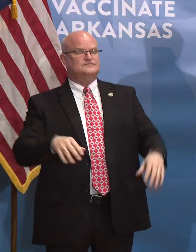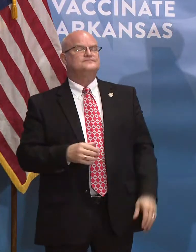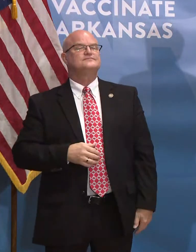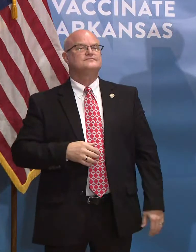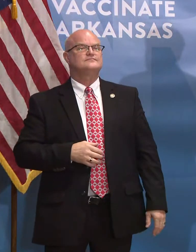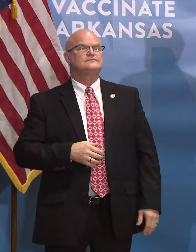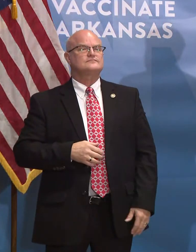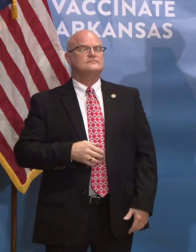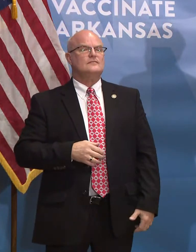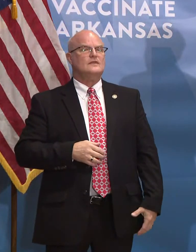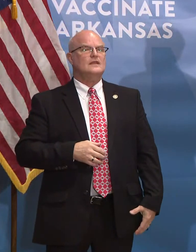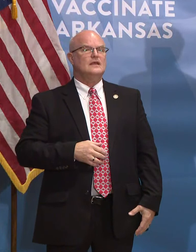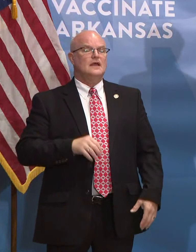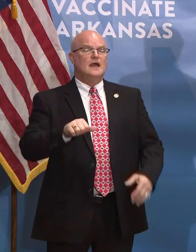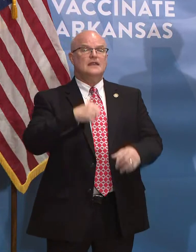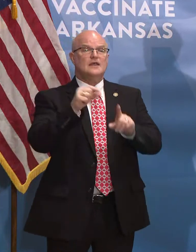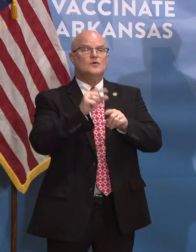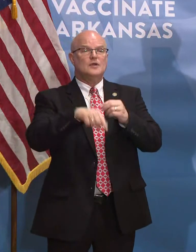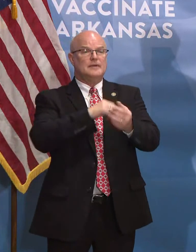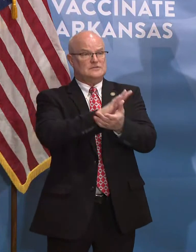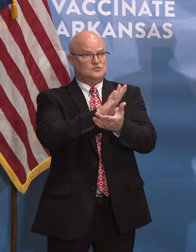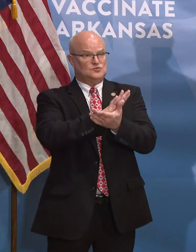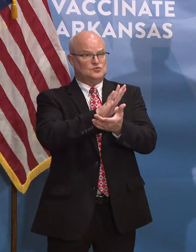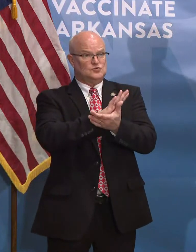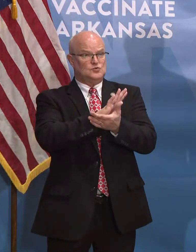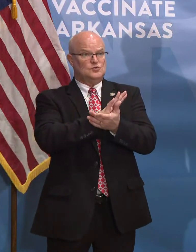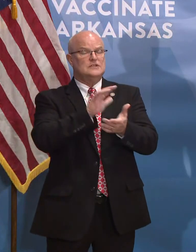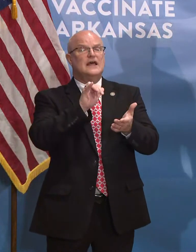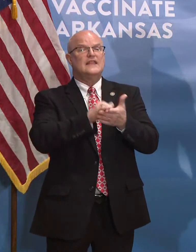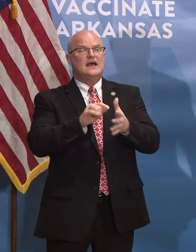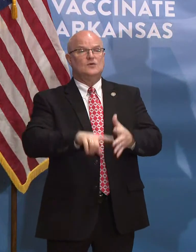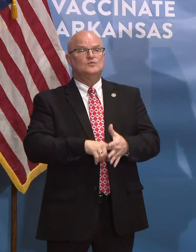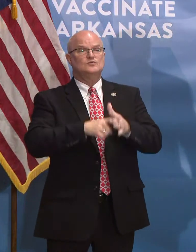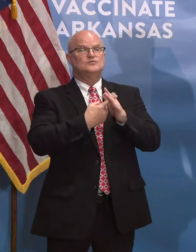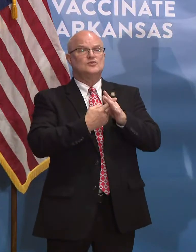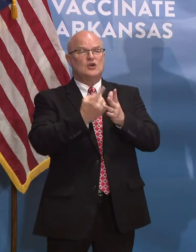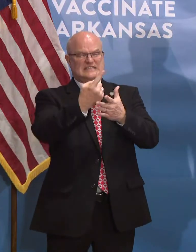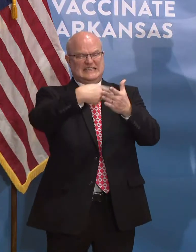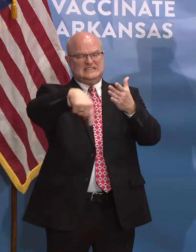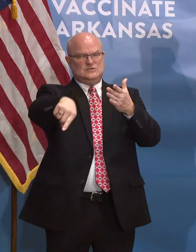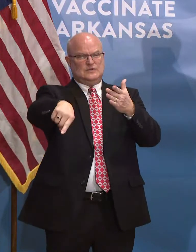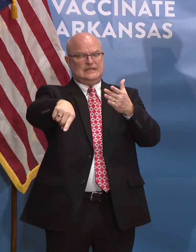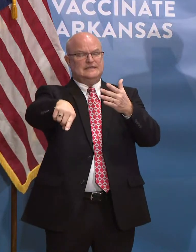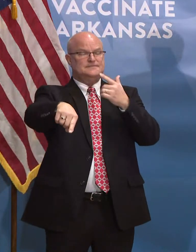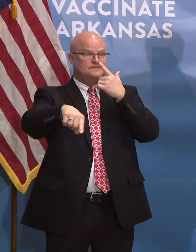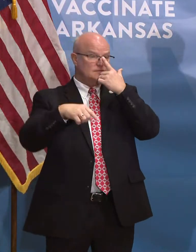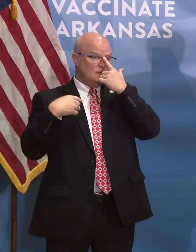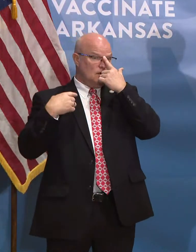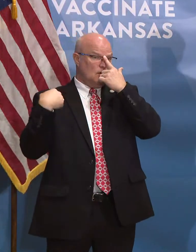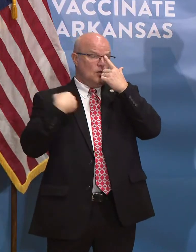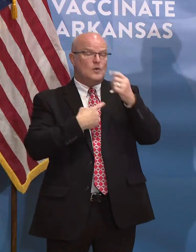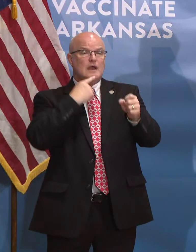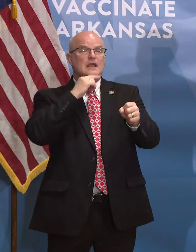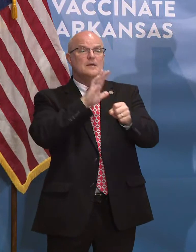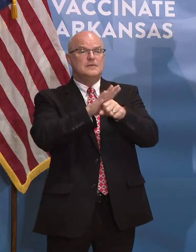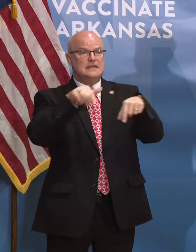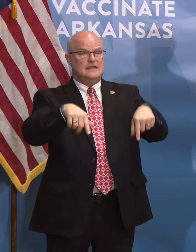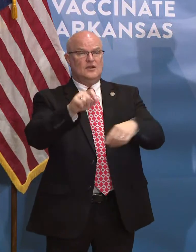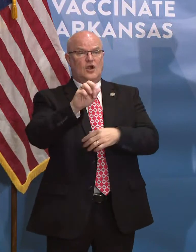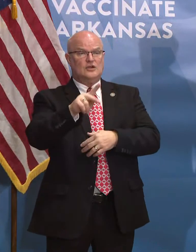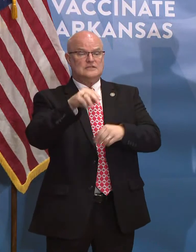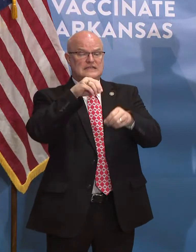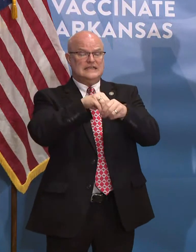And then let me say another word about schools that will start next week. We are committed in Arkansas